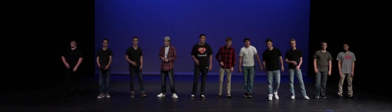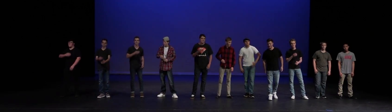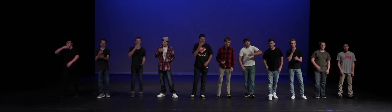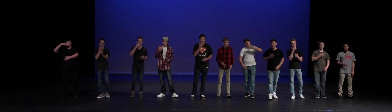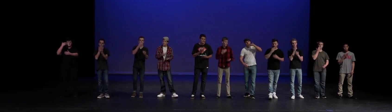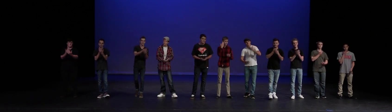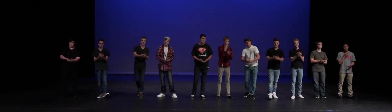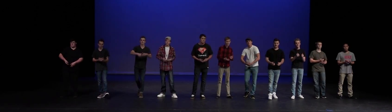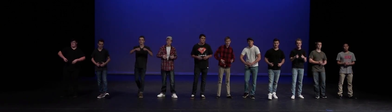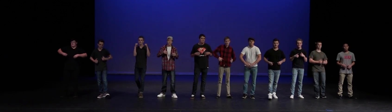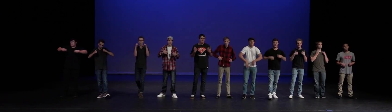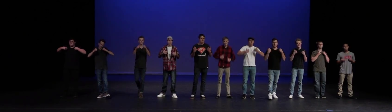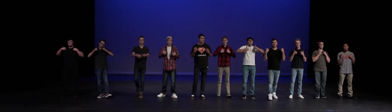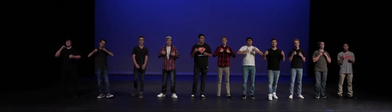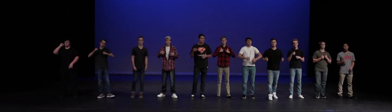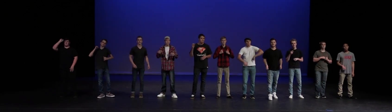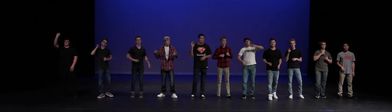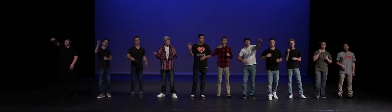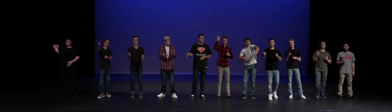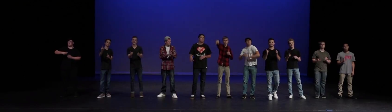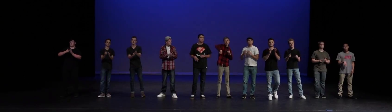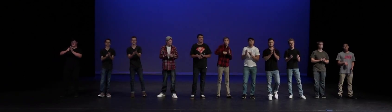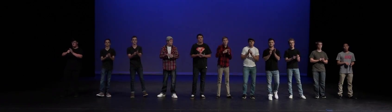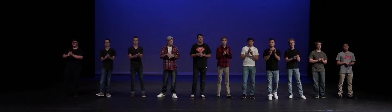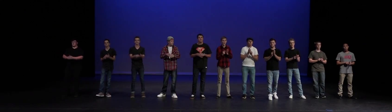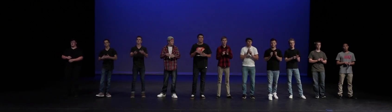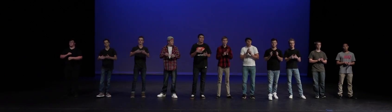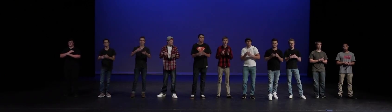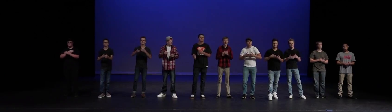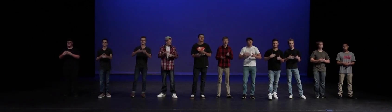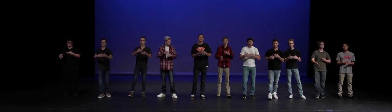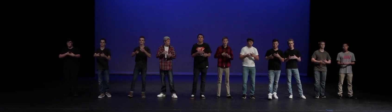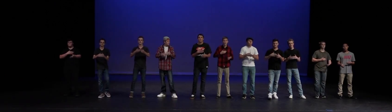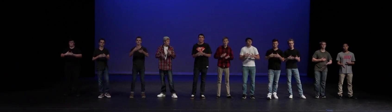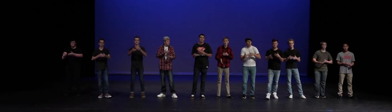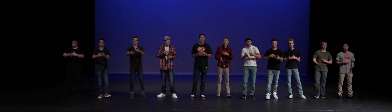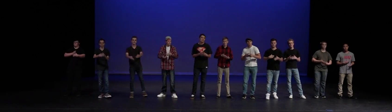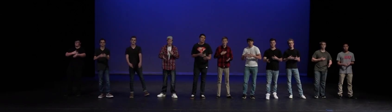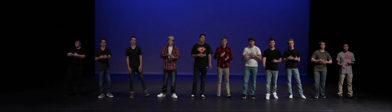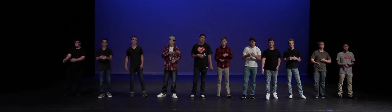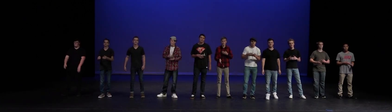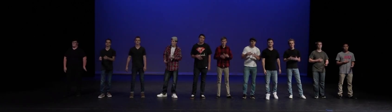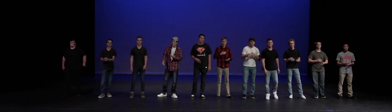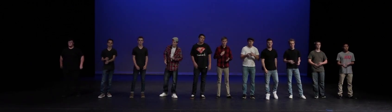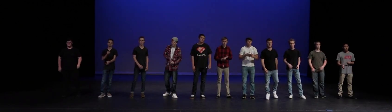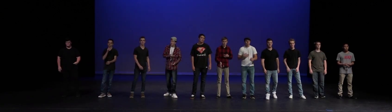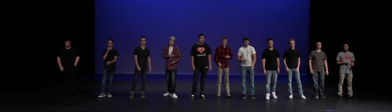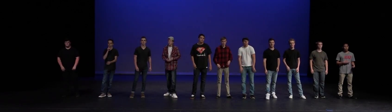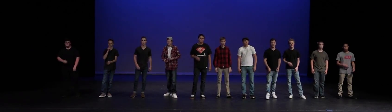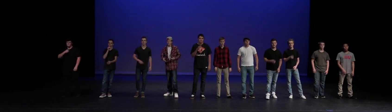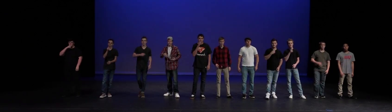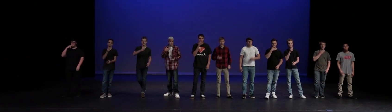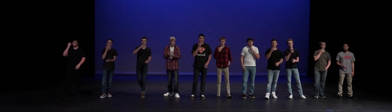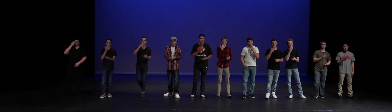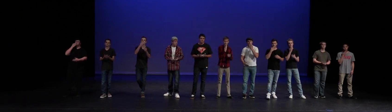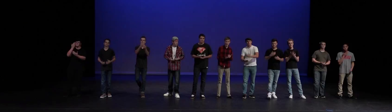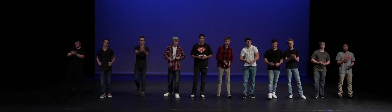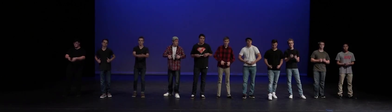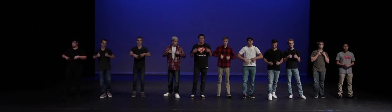We need a fine line, carry the band through it all. A mighty fine